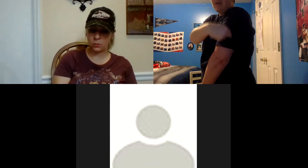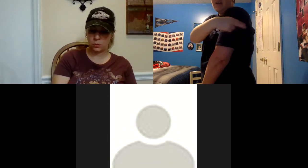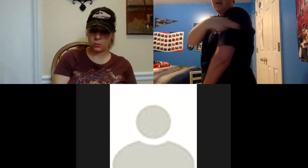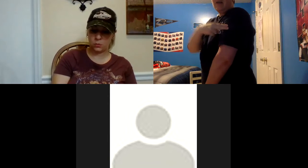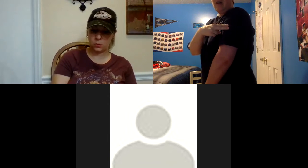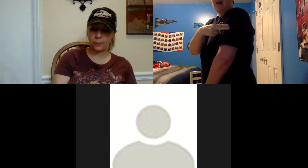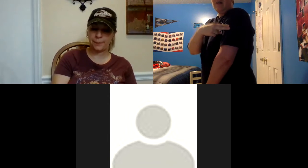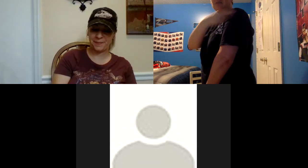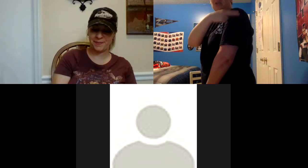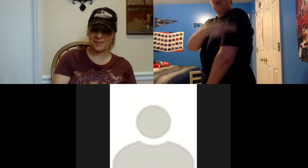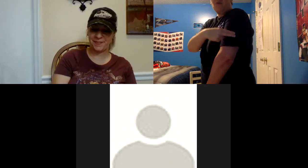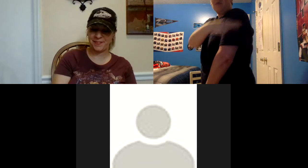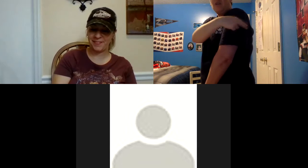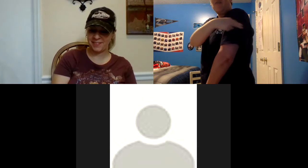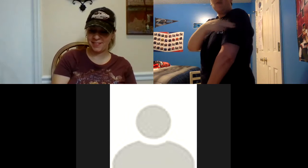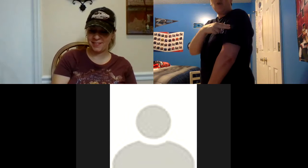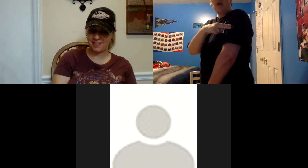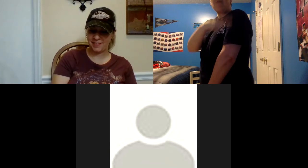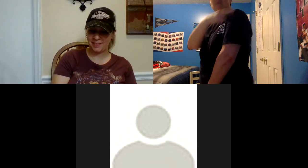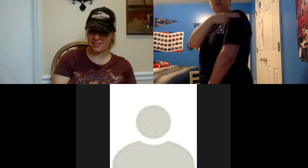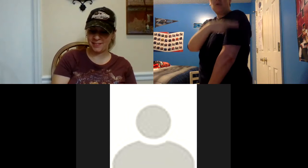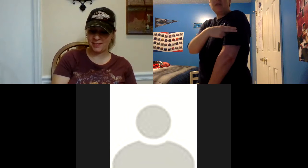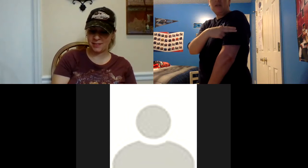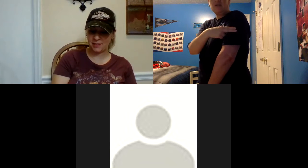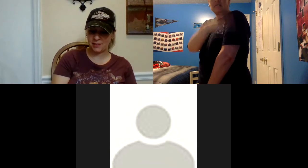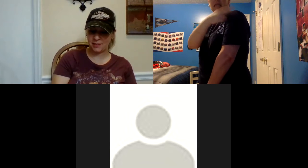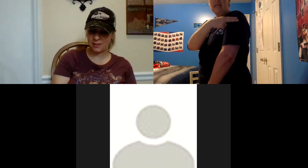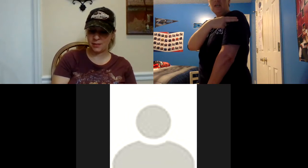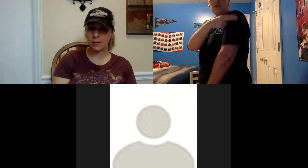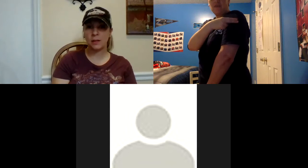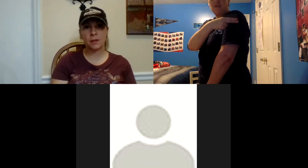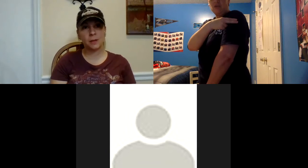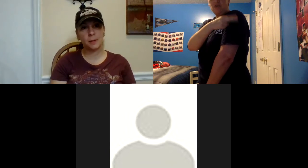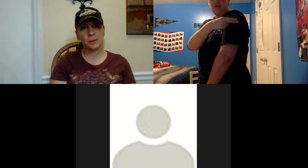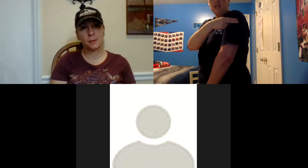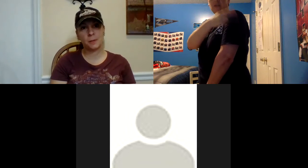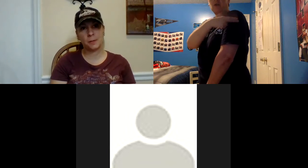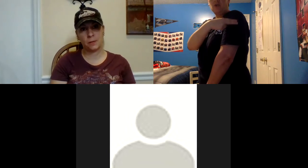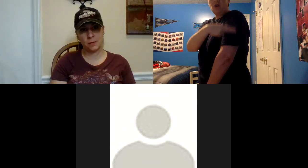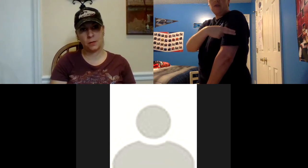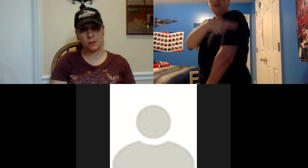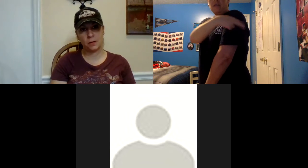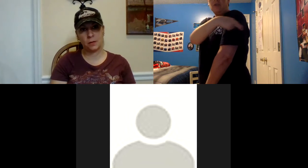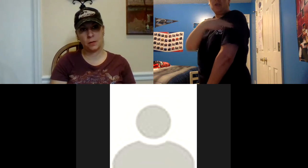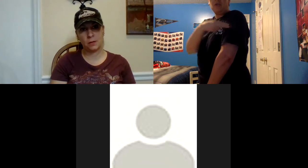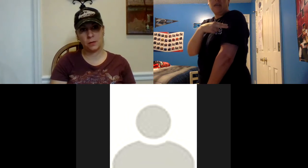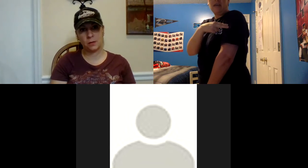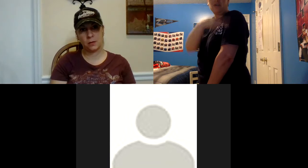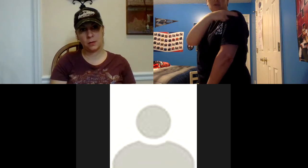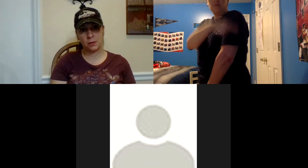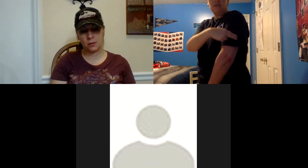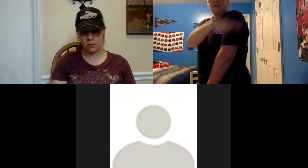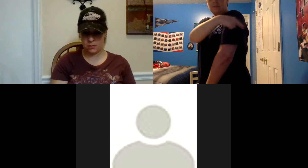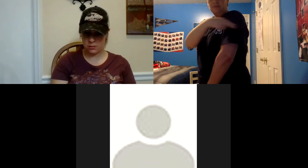yourself. So, you know, if you're more comfortable doing it, just laying your fingers, your H fingers on there, then you can do that